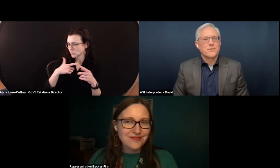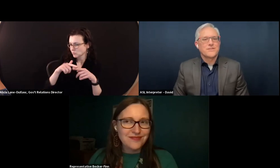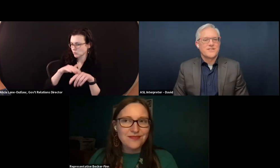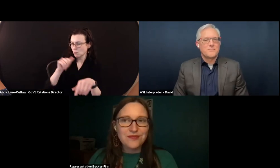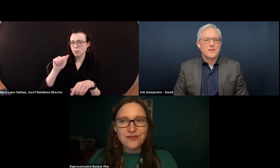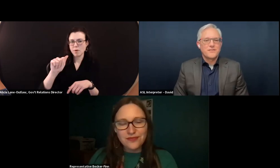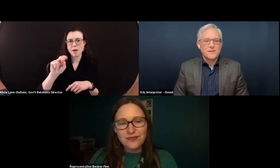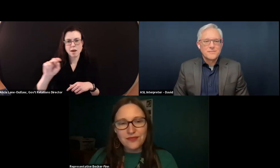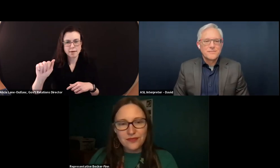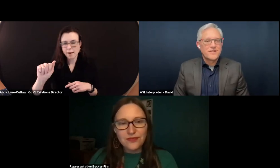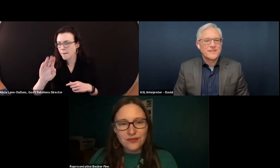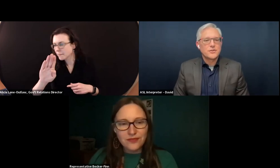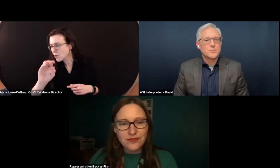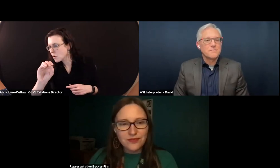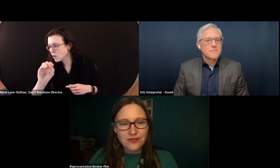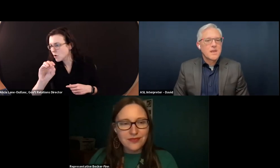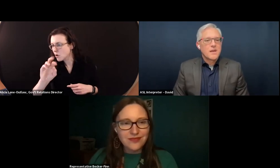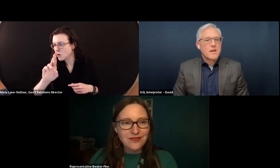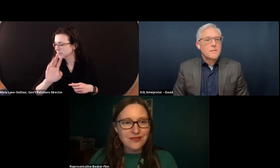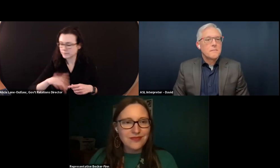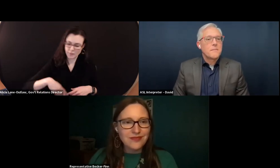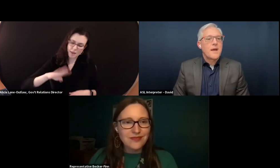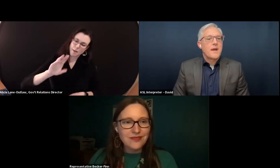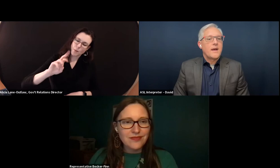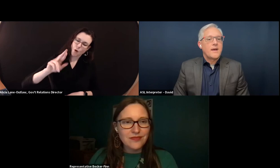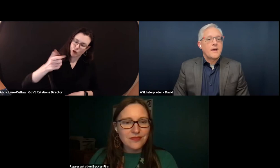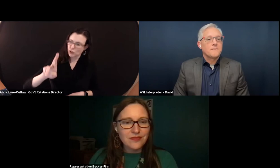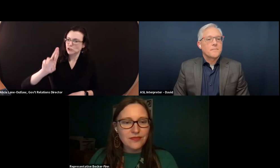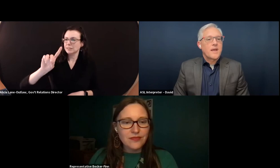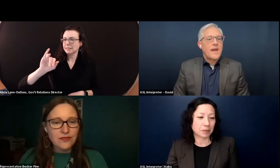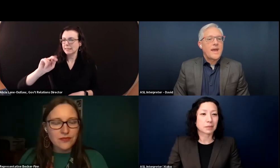Thank you, Representative Becker-Finn, excuse me.